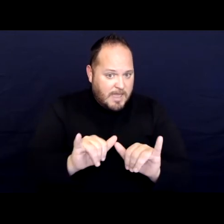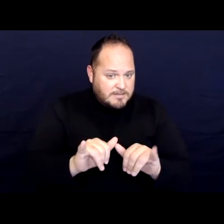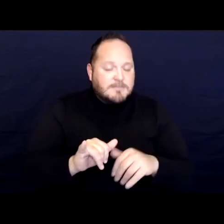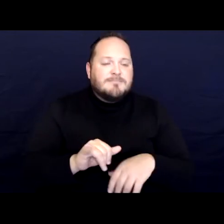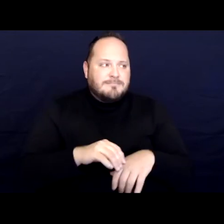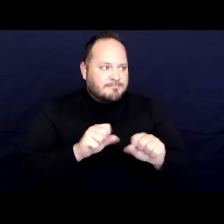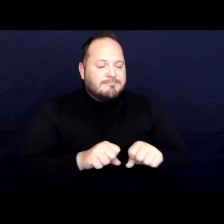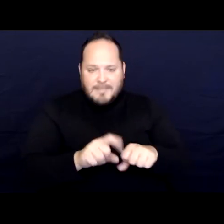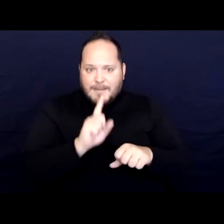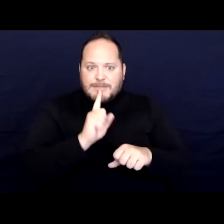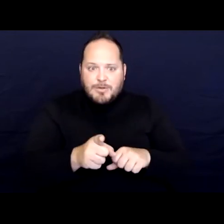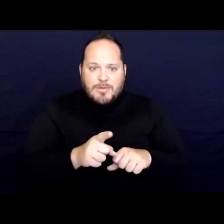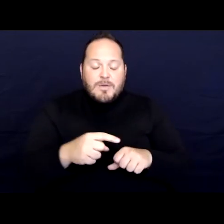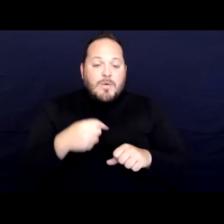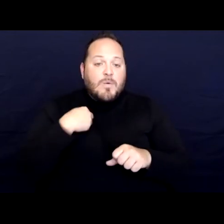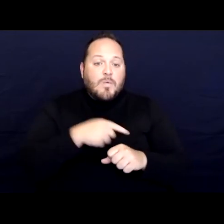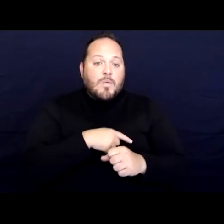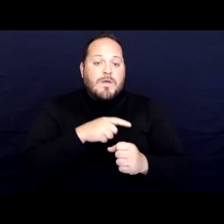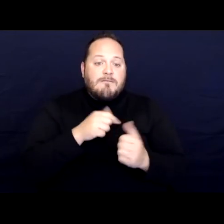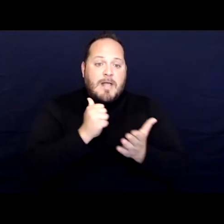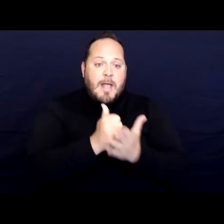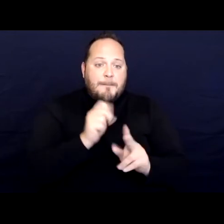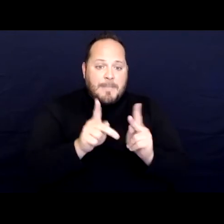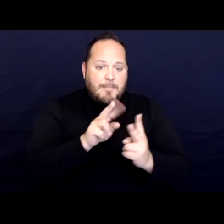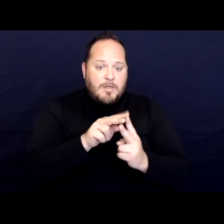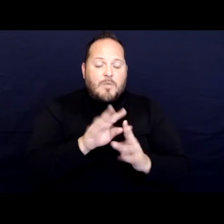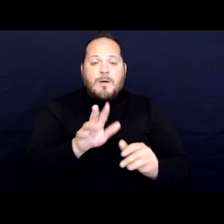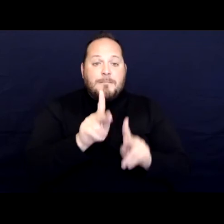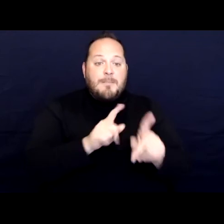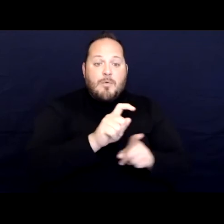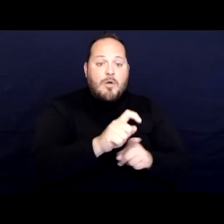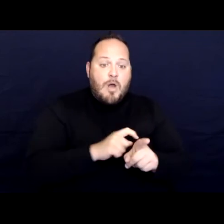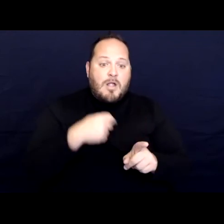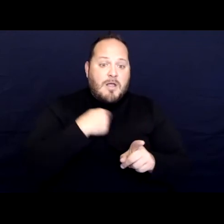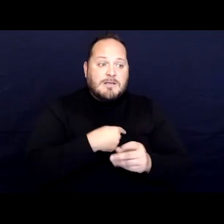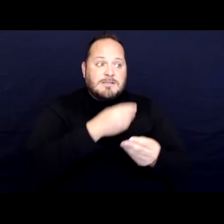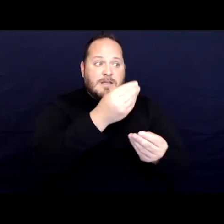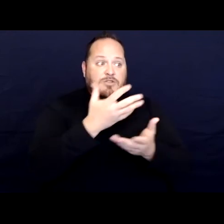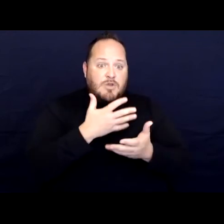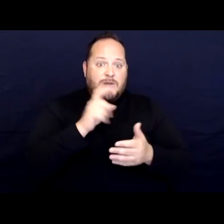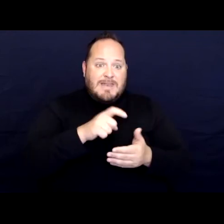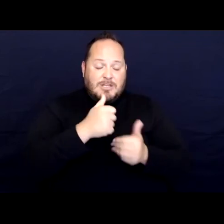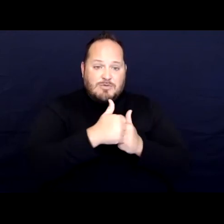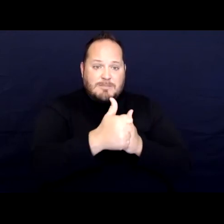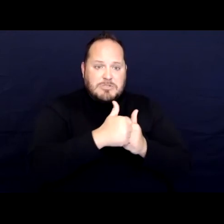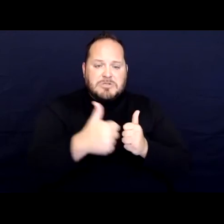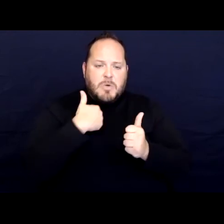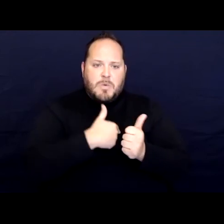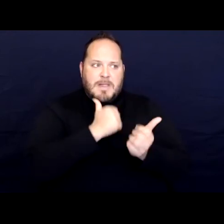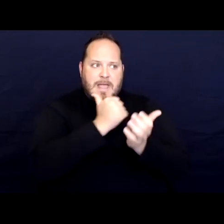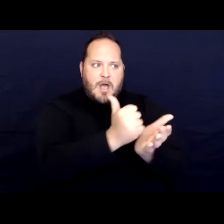people I mean, if people call us and they have a transportation need, we'll help them or